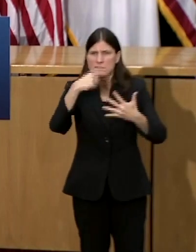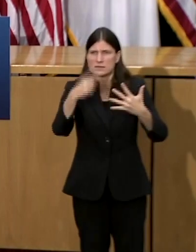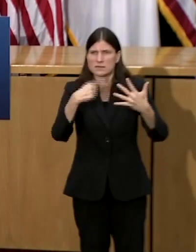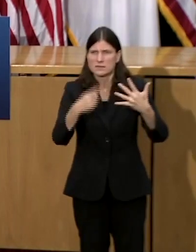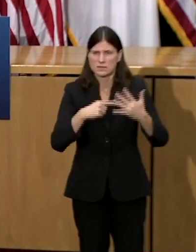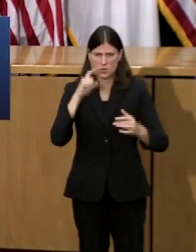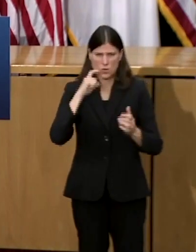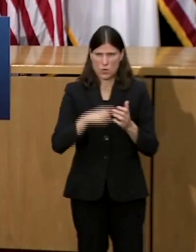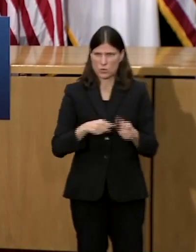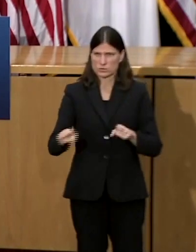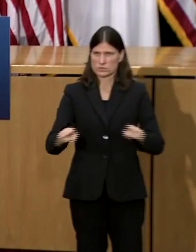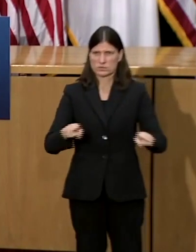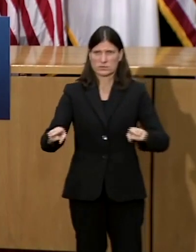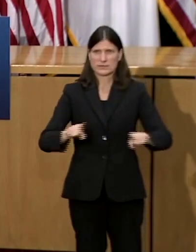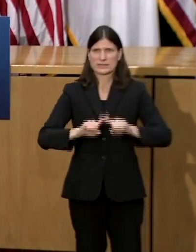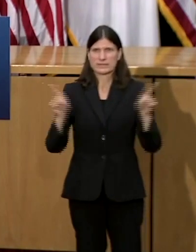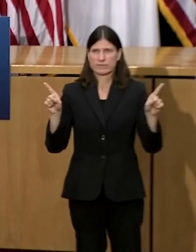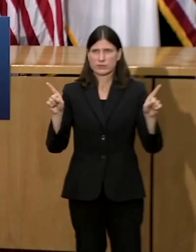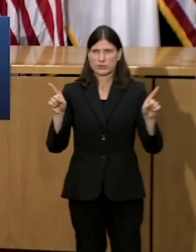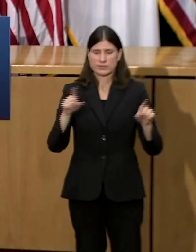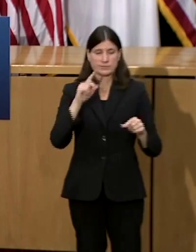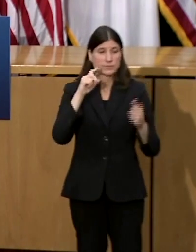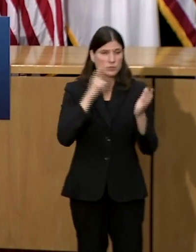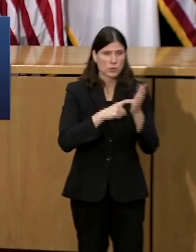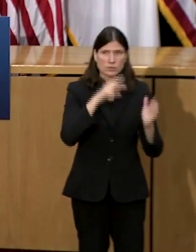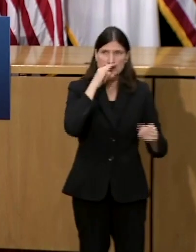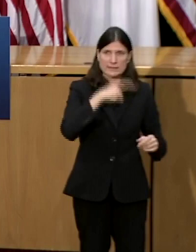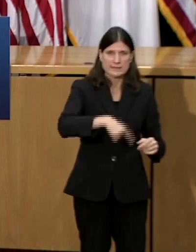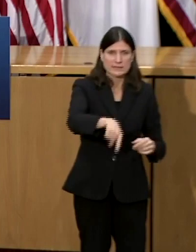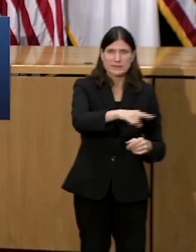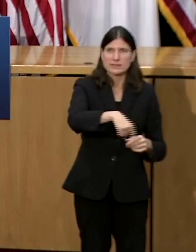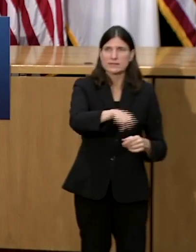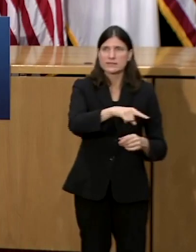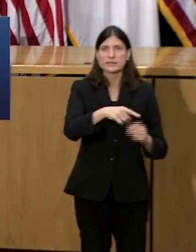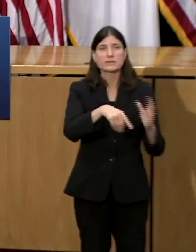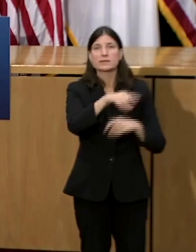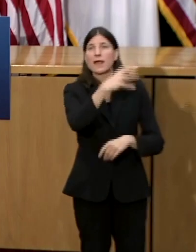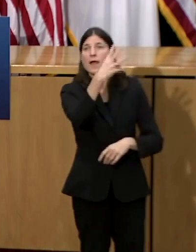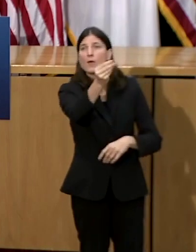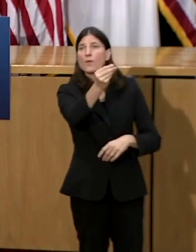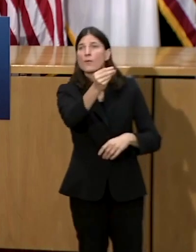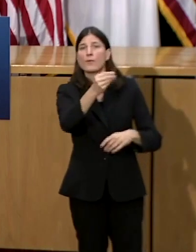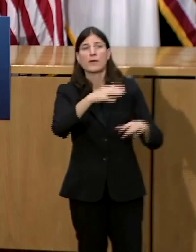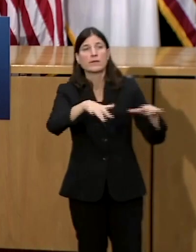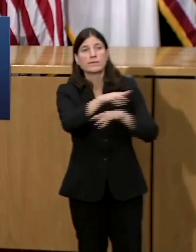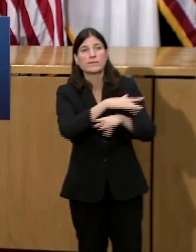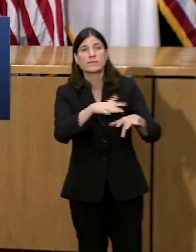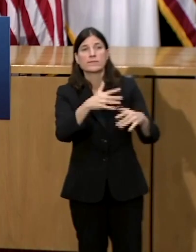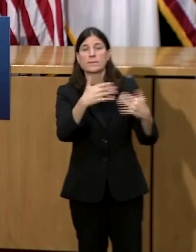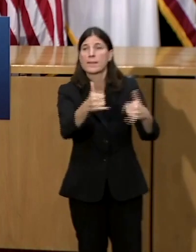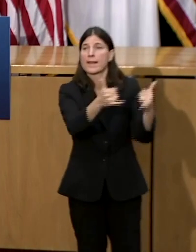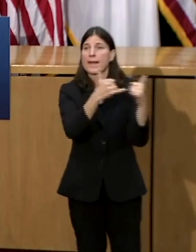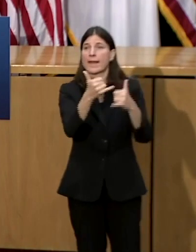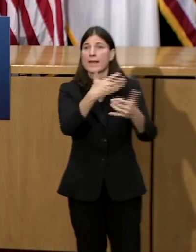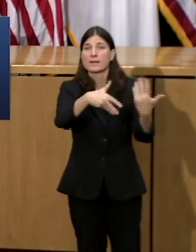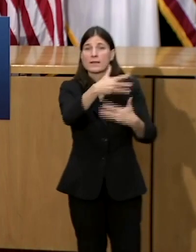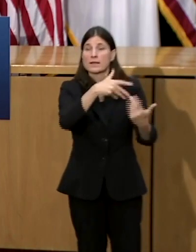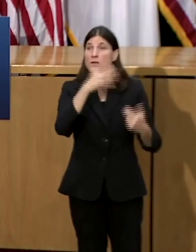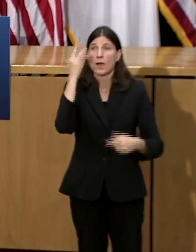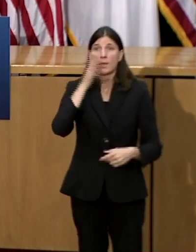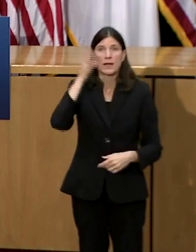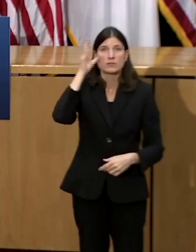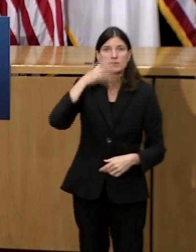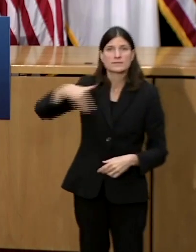as too many children are unsupervised or allowed to congregate freely together. All of these challenges are especially acute for younger